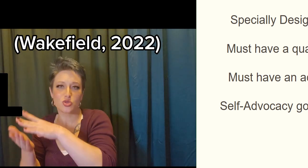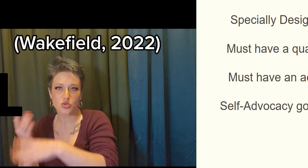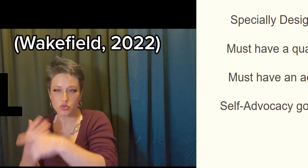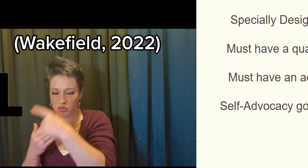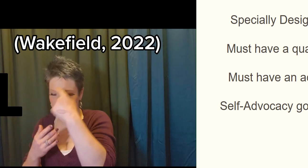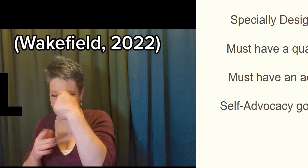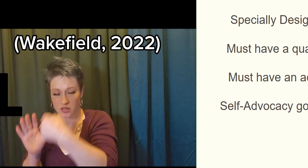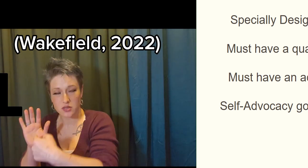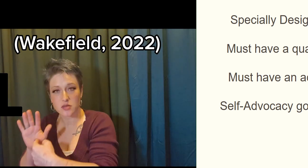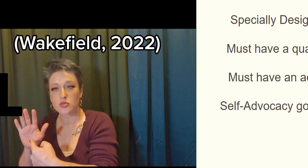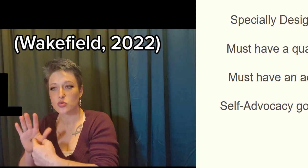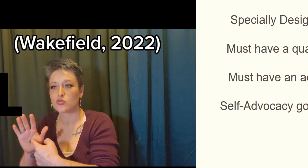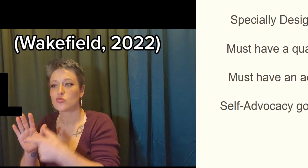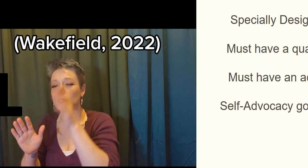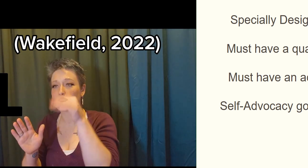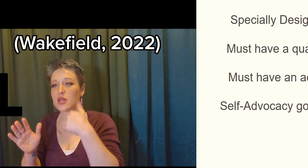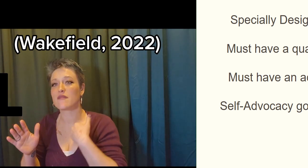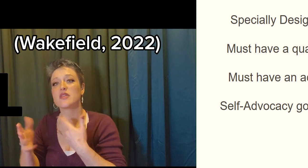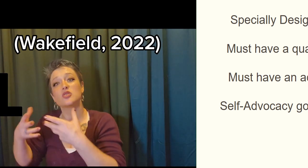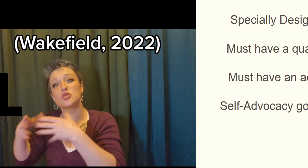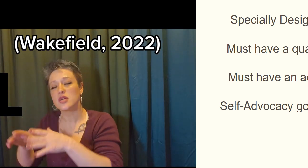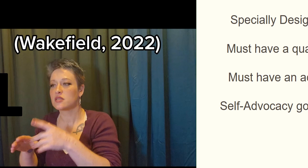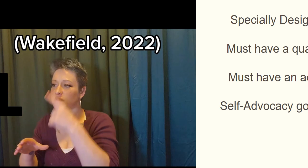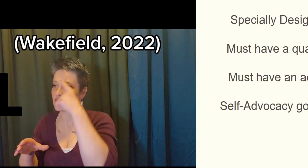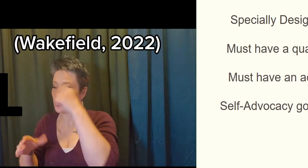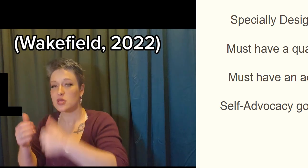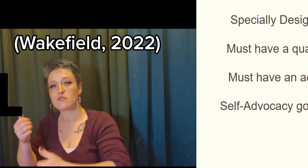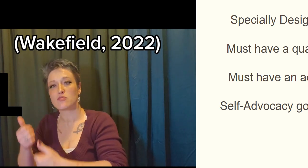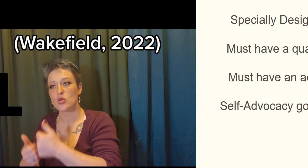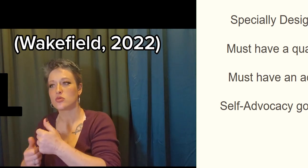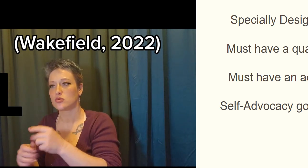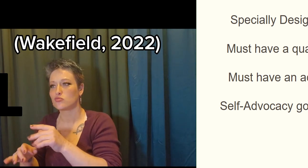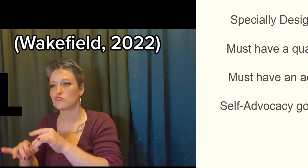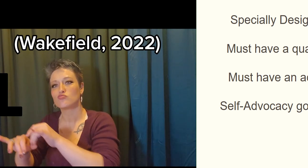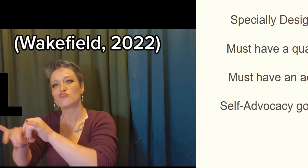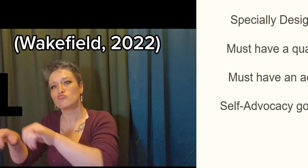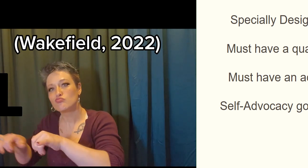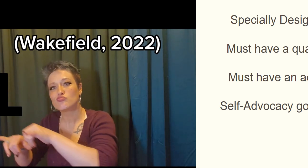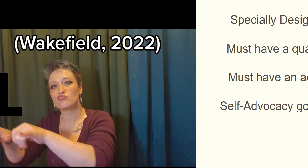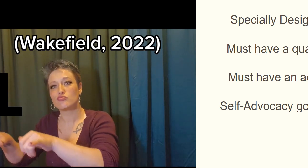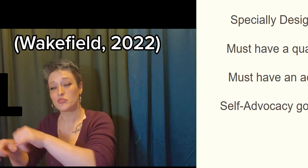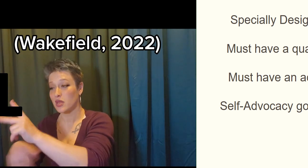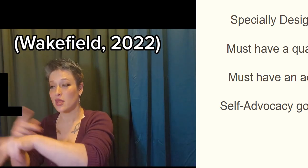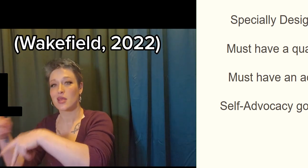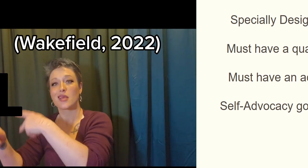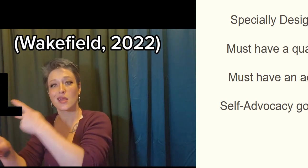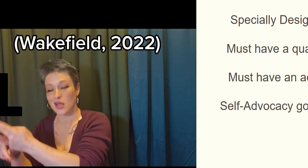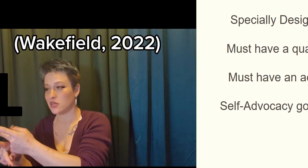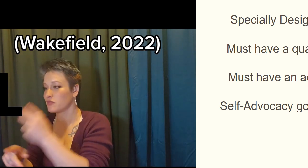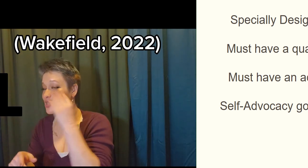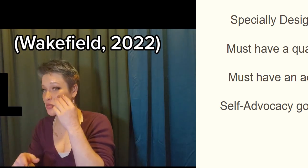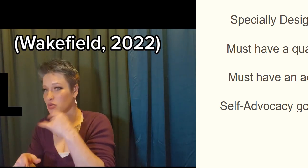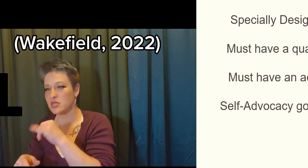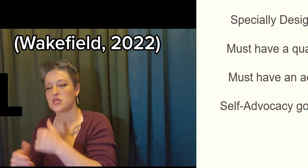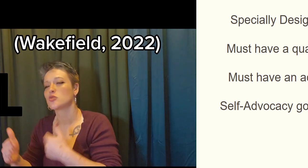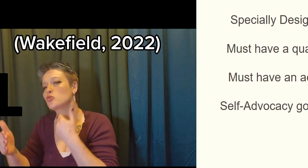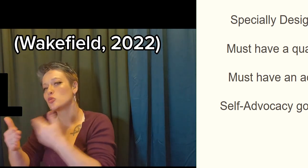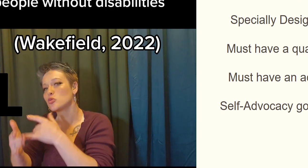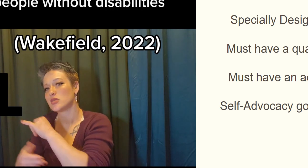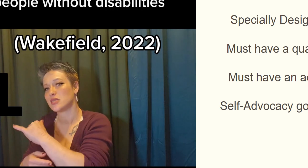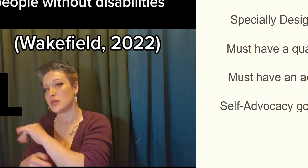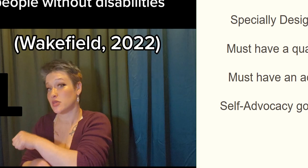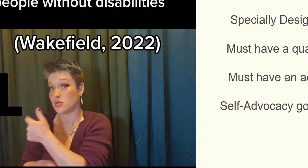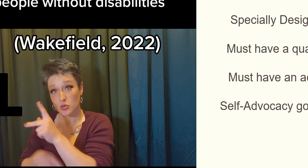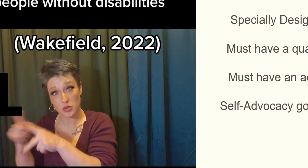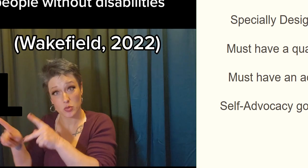people with a disability, students in particular here, have a chance to set up the same kind of routines and have